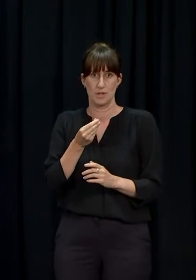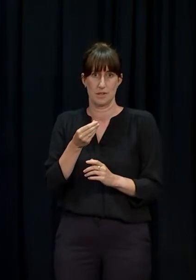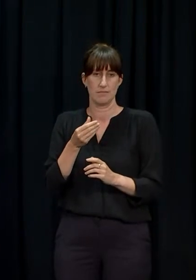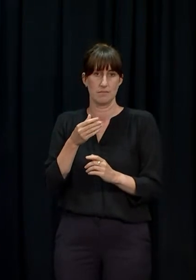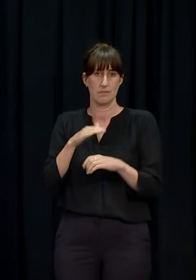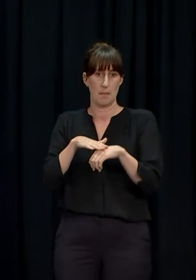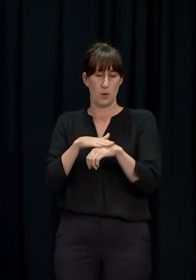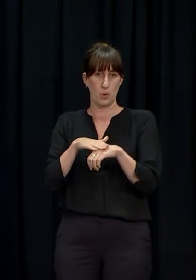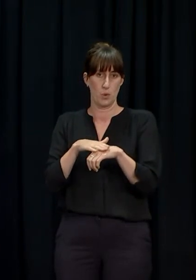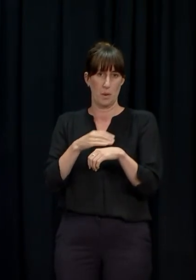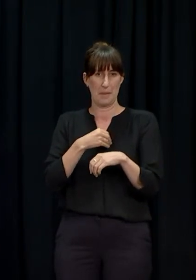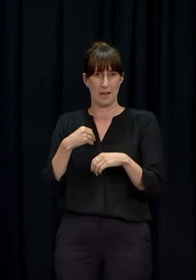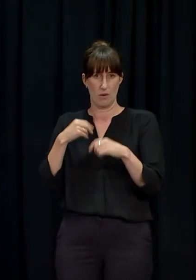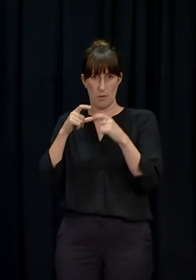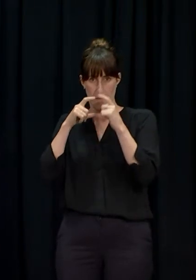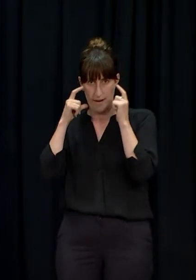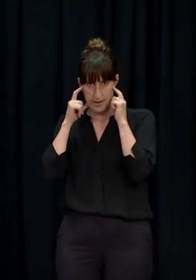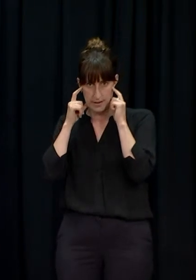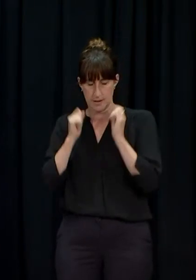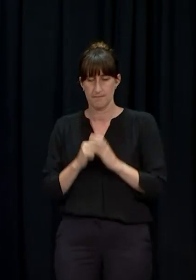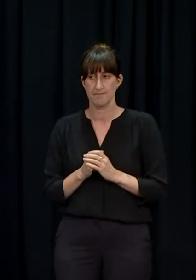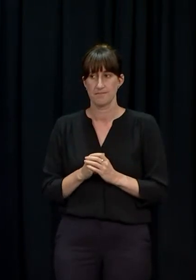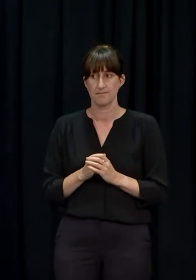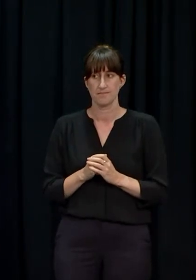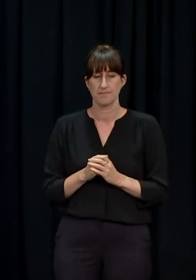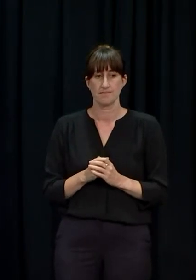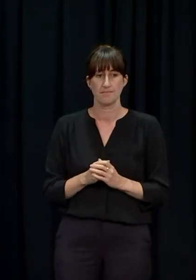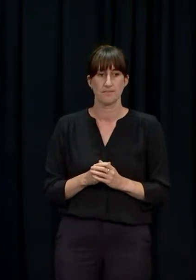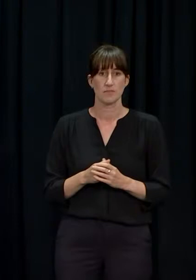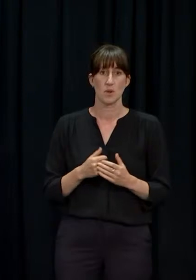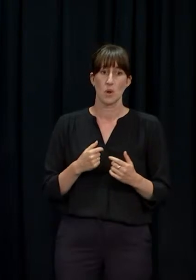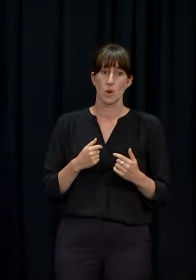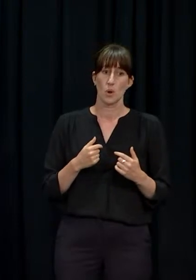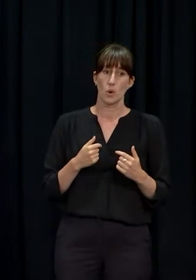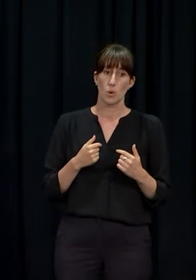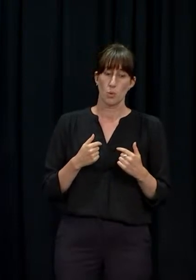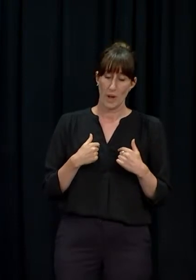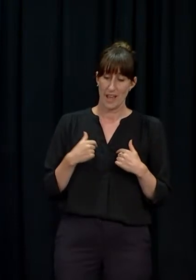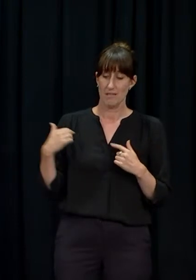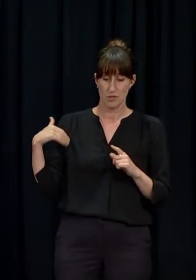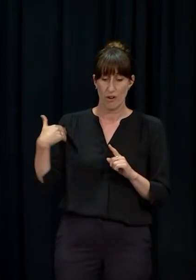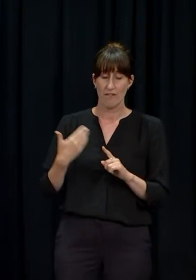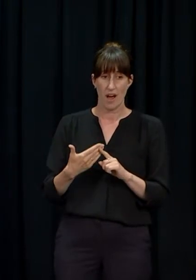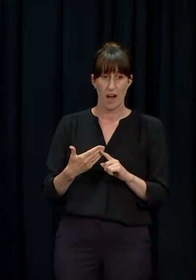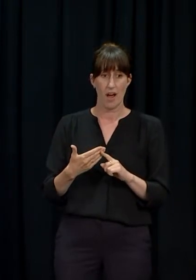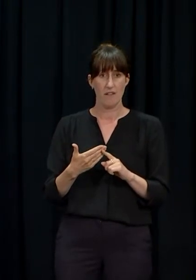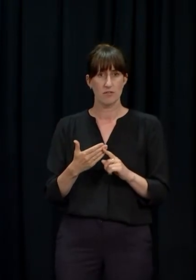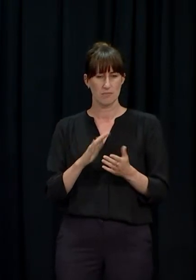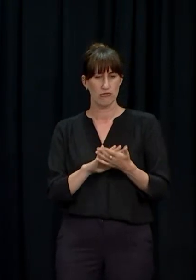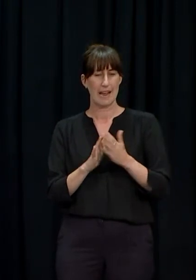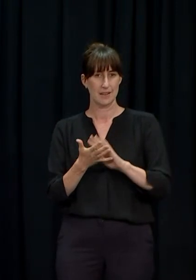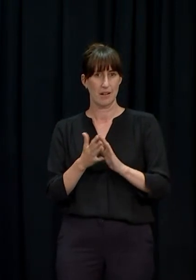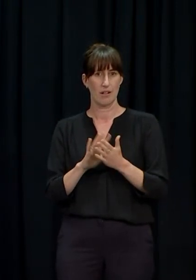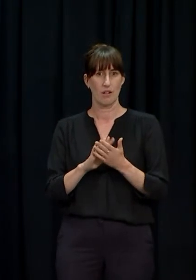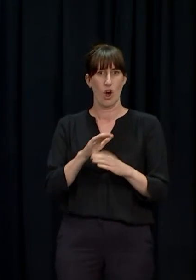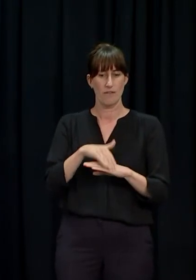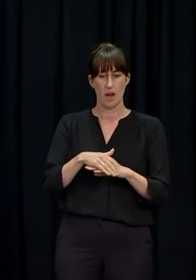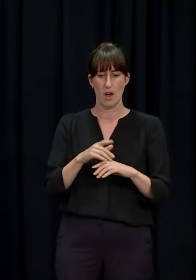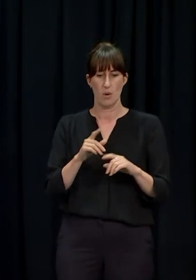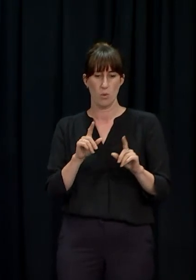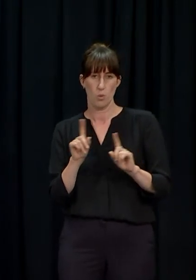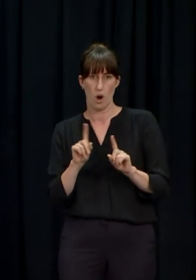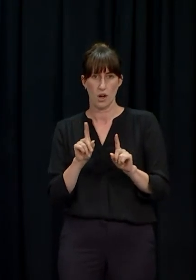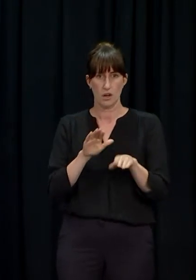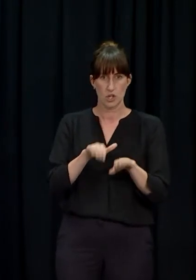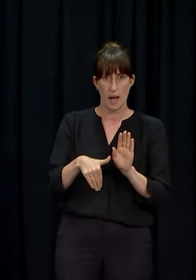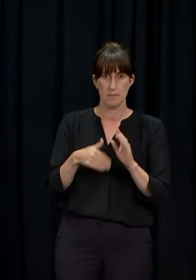we're pragmatic about masks, and we've shown that all along. We've made a big change yesterday to our mask guidance, and